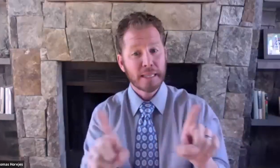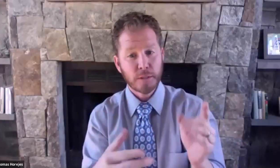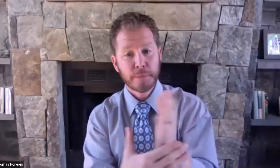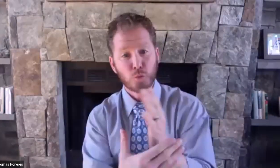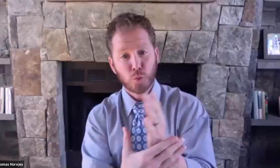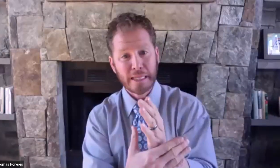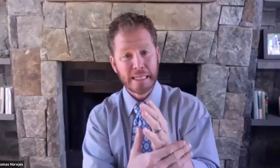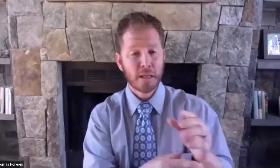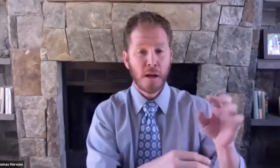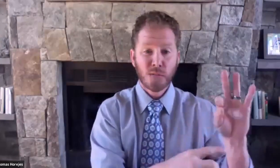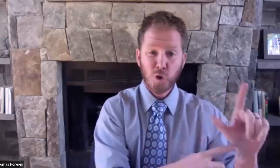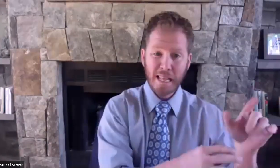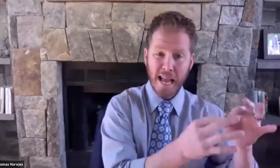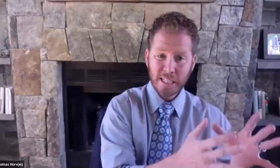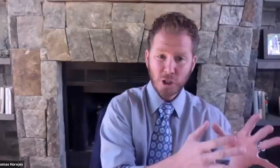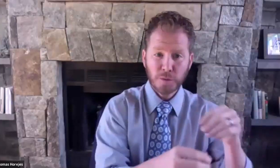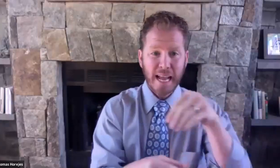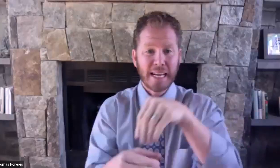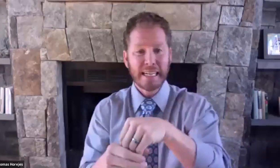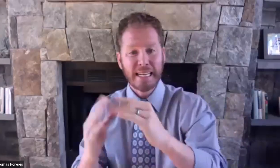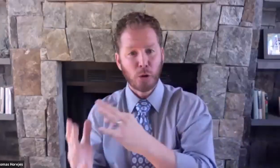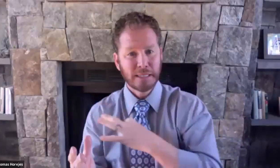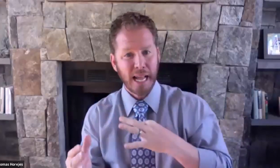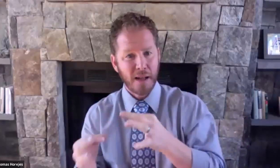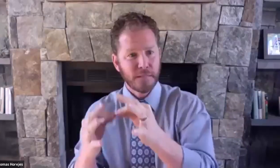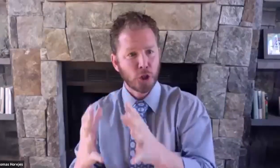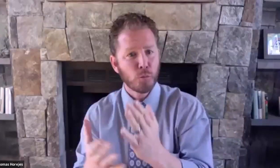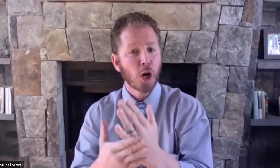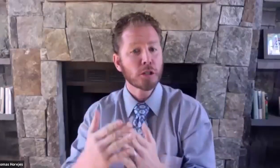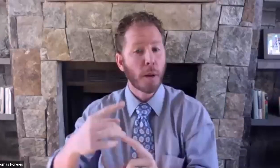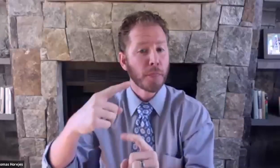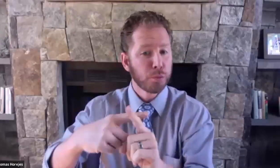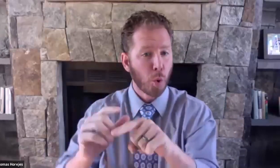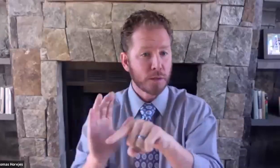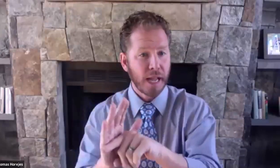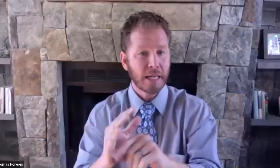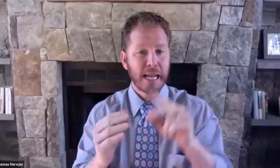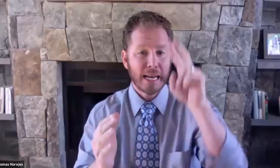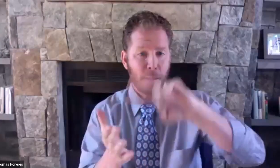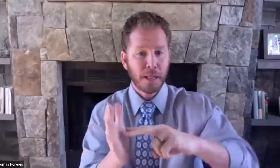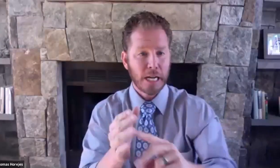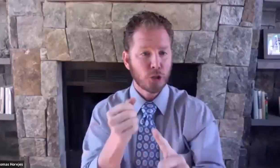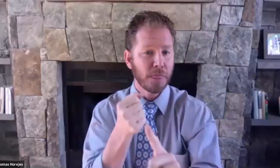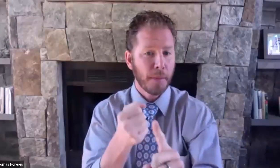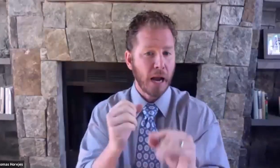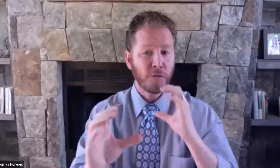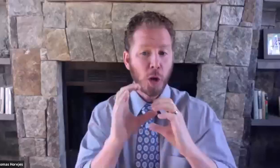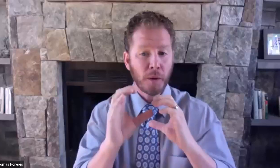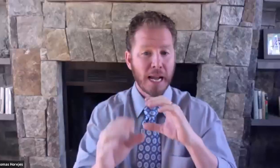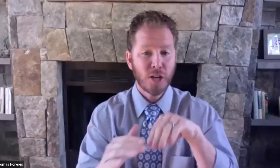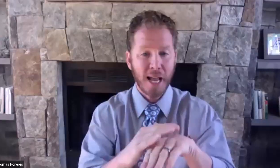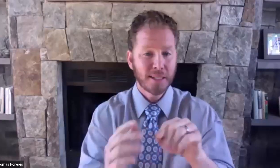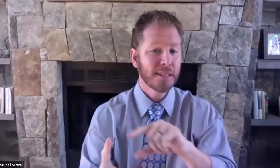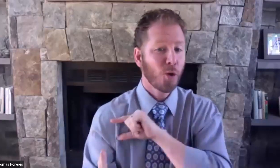the webinar, we can talk about what the difference is between using a freelance versus in-house staff interpreters. There might be some pros and